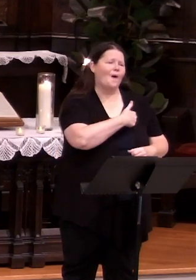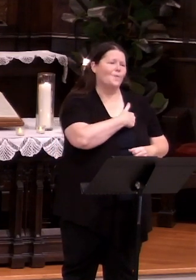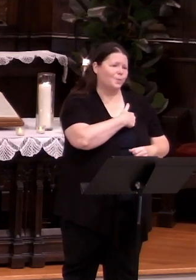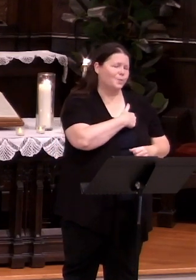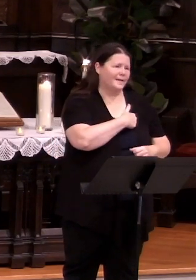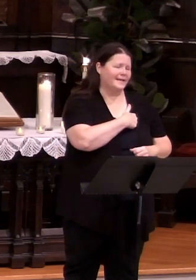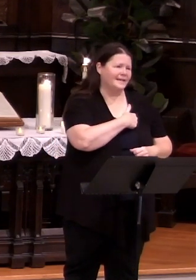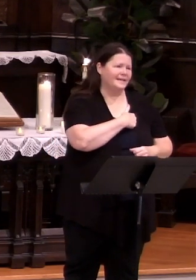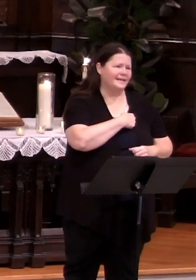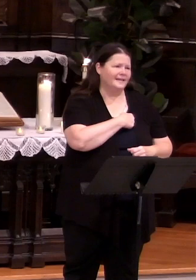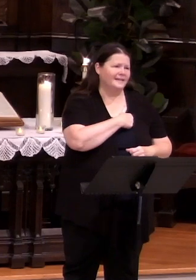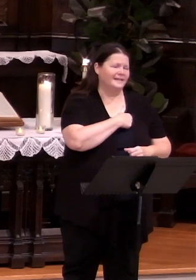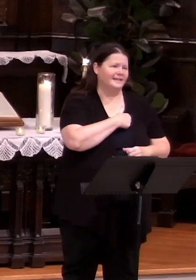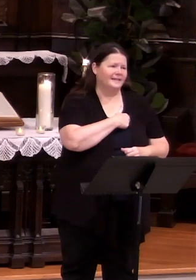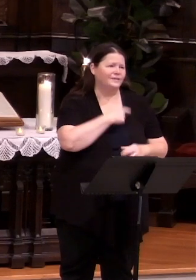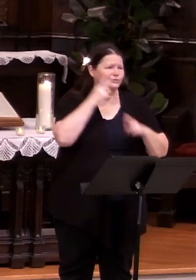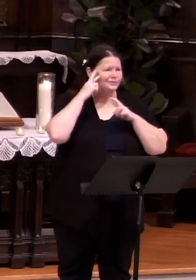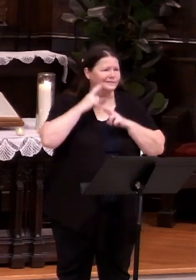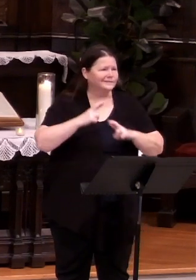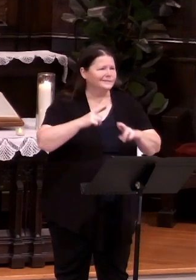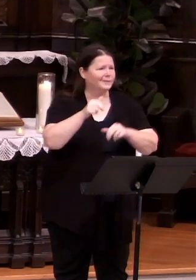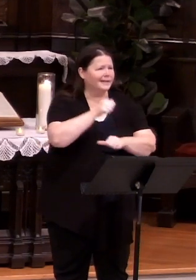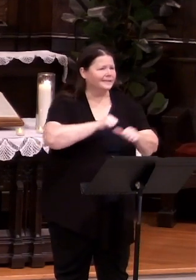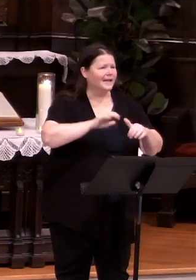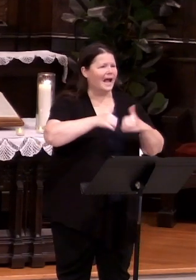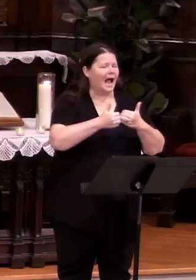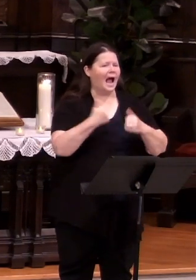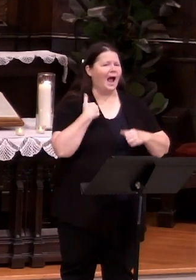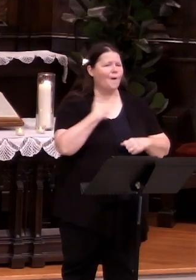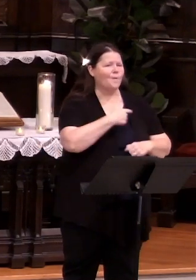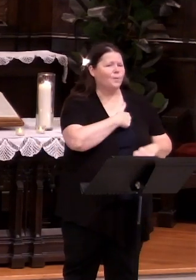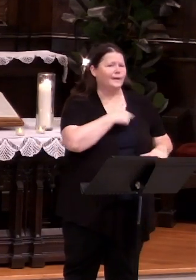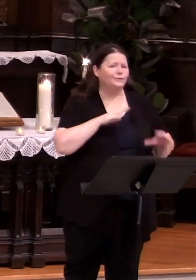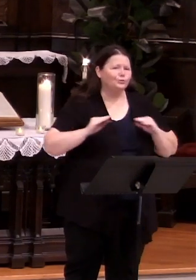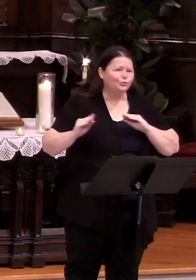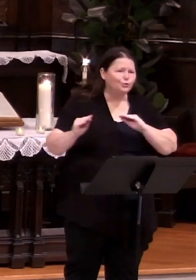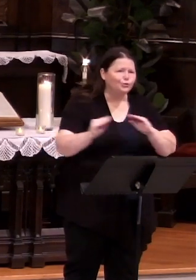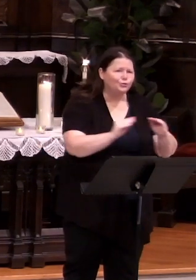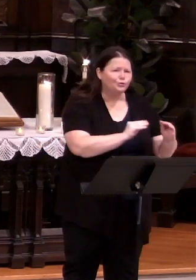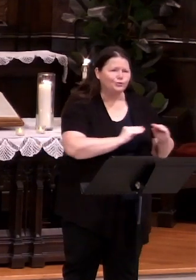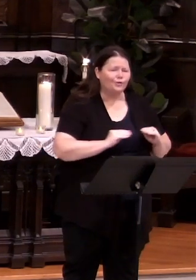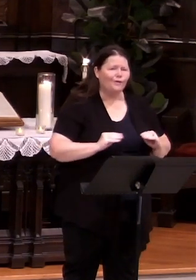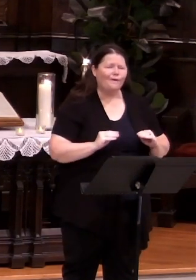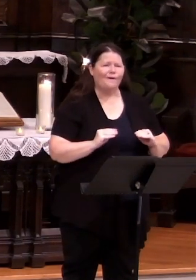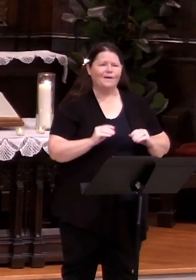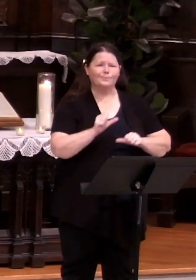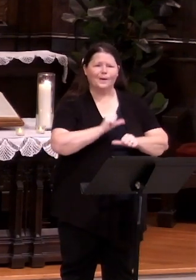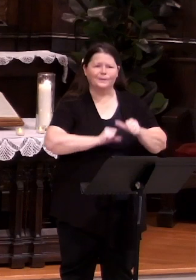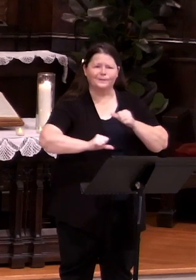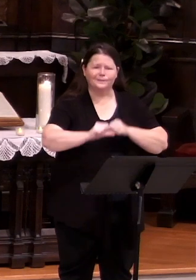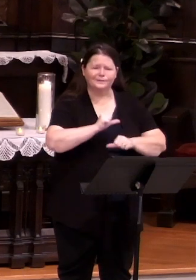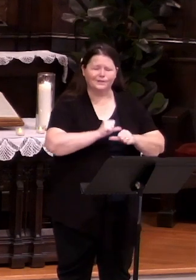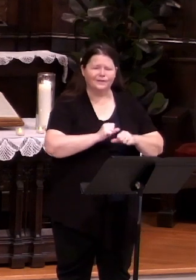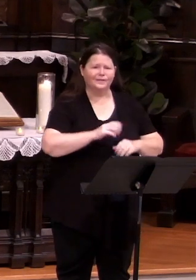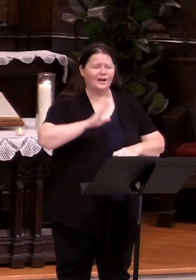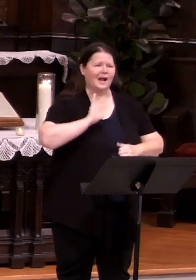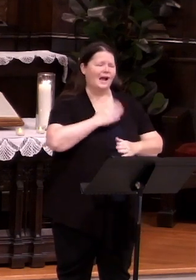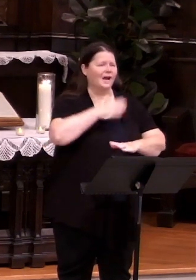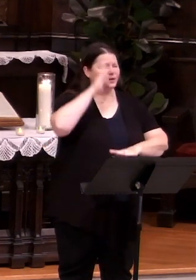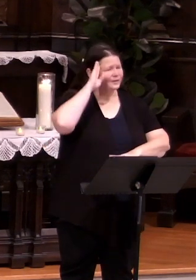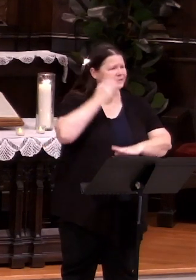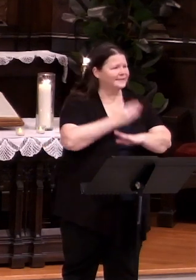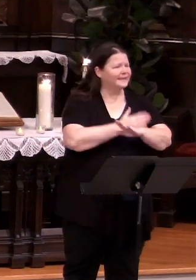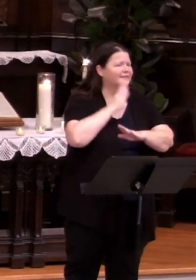one another, what we say about one another, informs how our sons and daughters, how